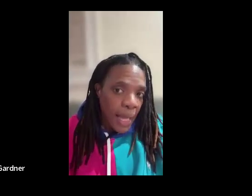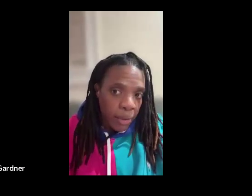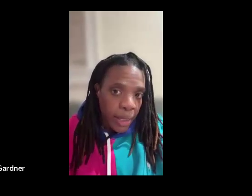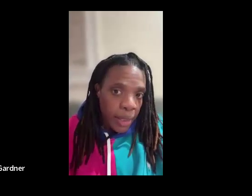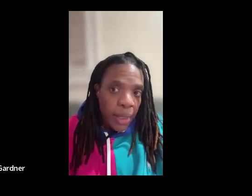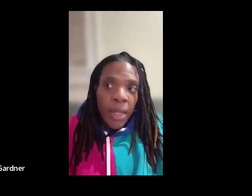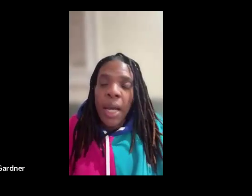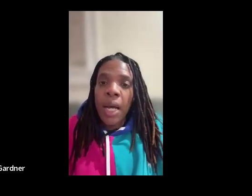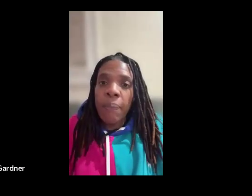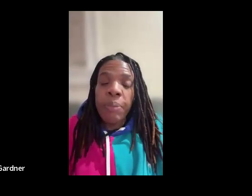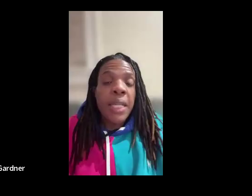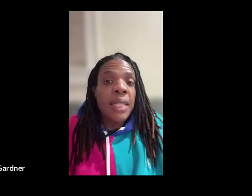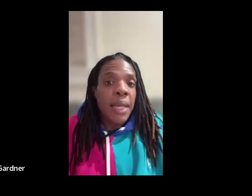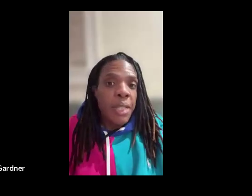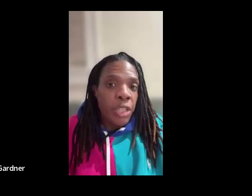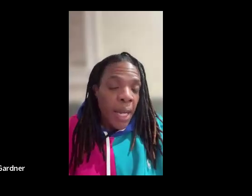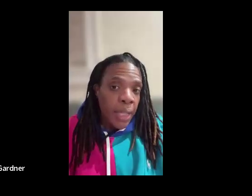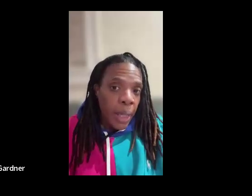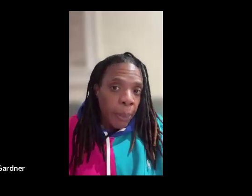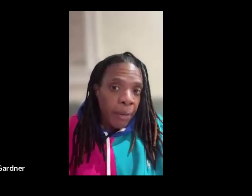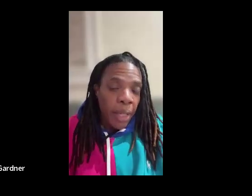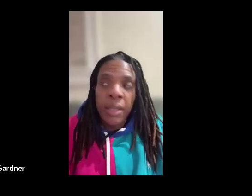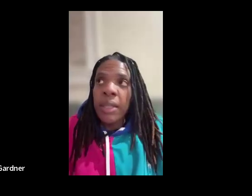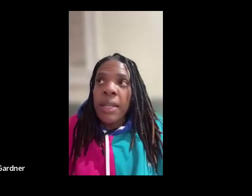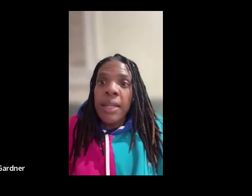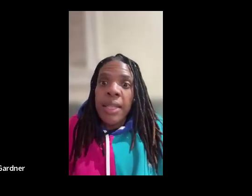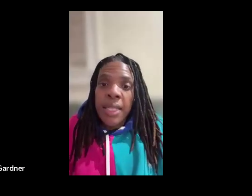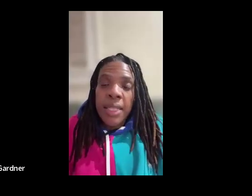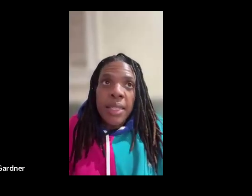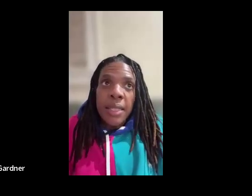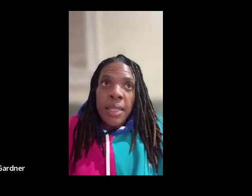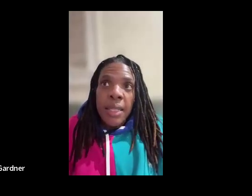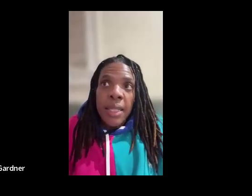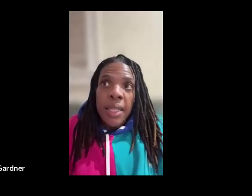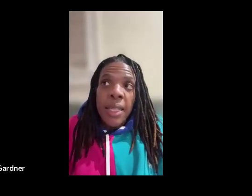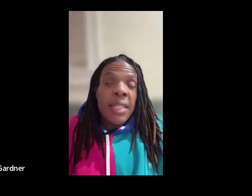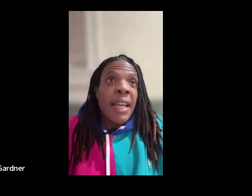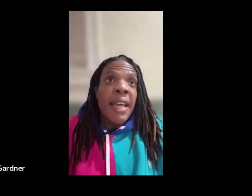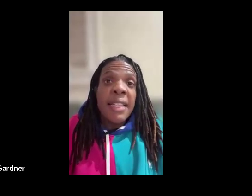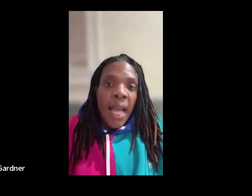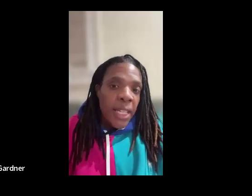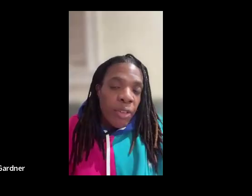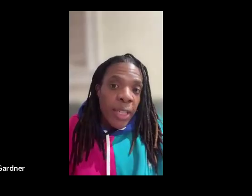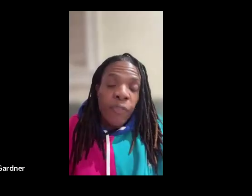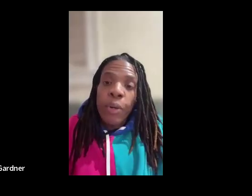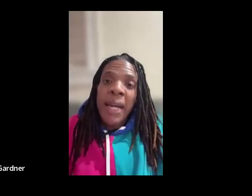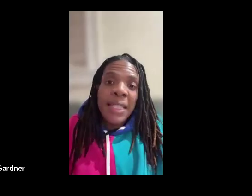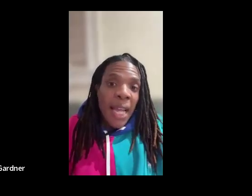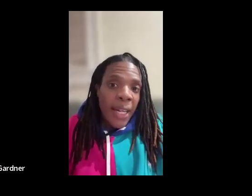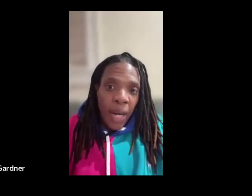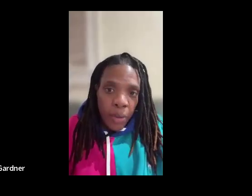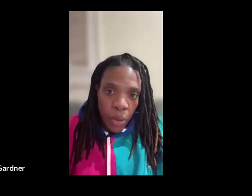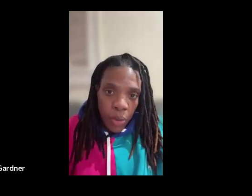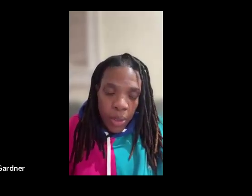current salary because I am a surround care para. This is anxiety ridden for